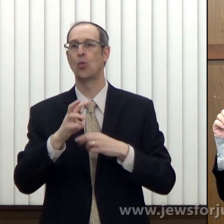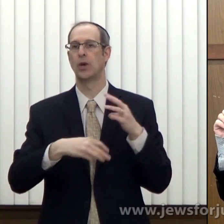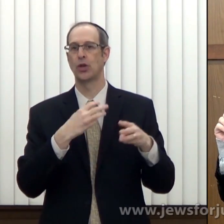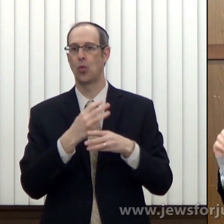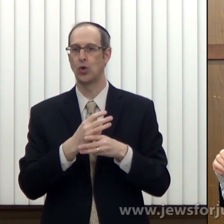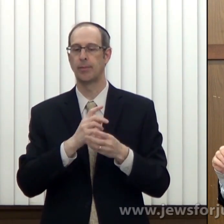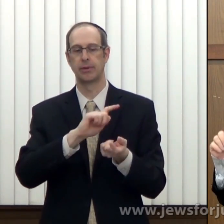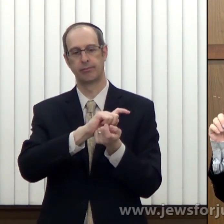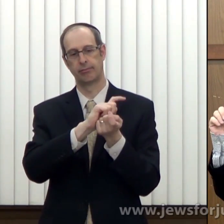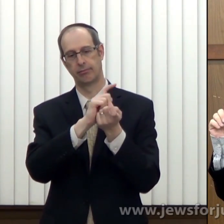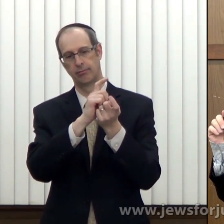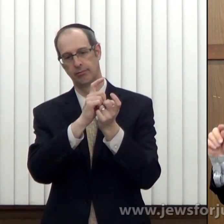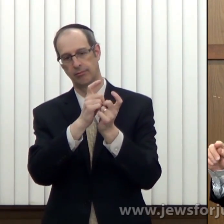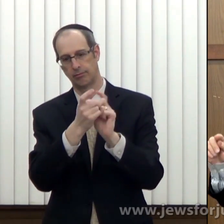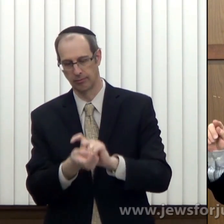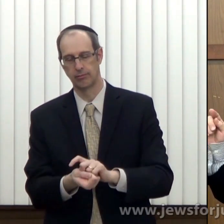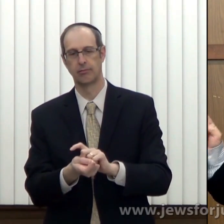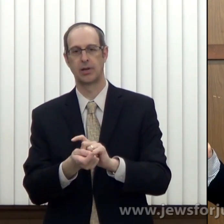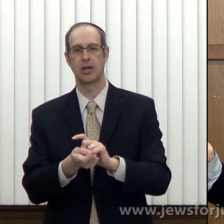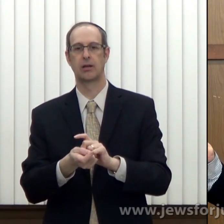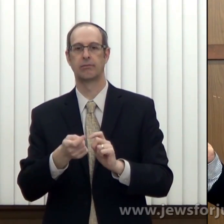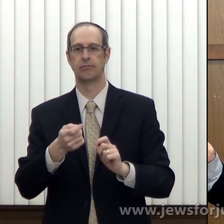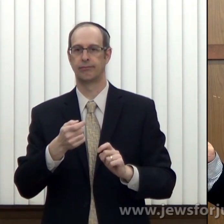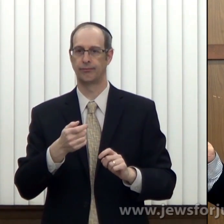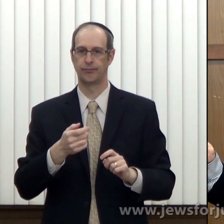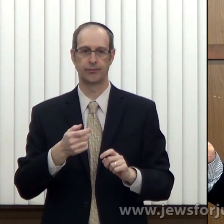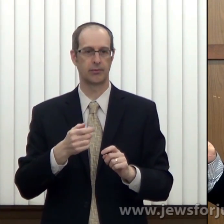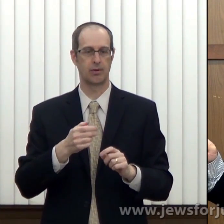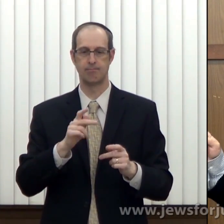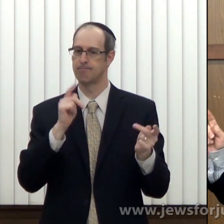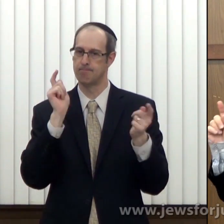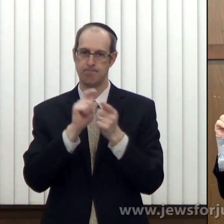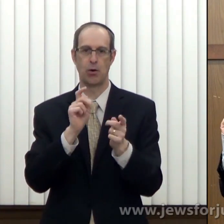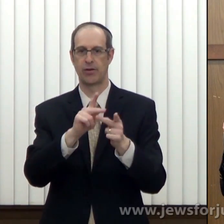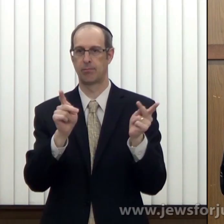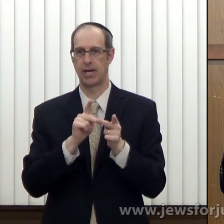been transformed into a utopia.